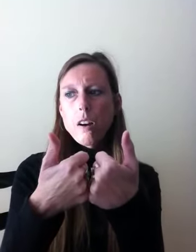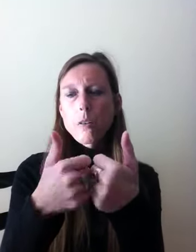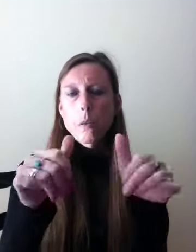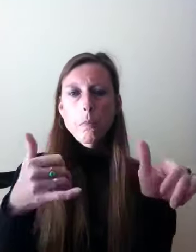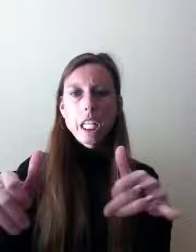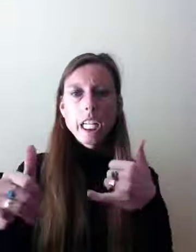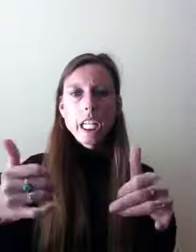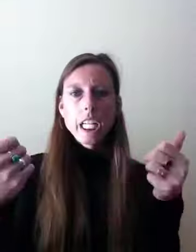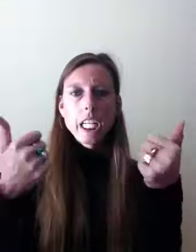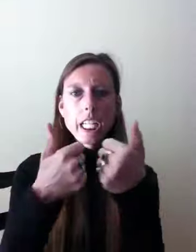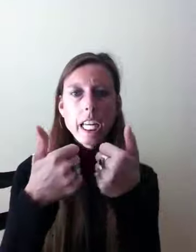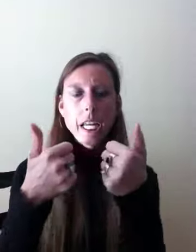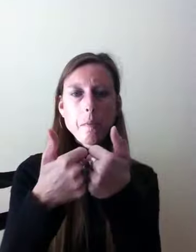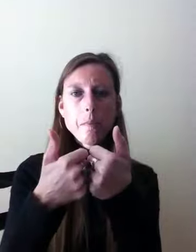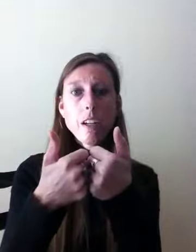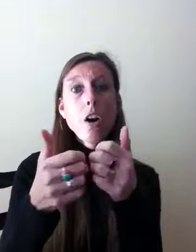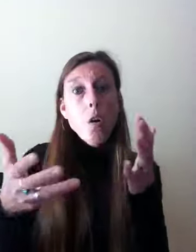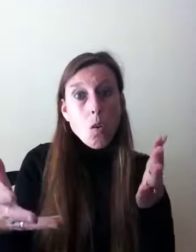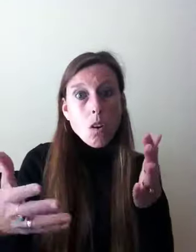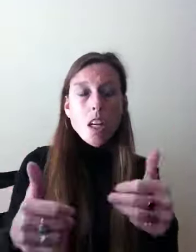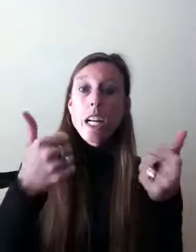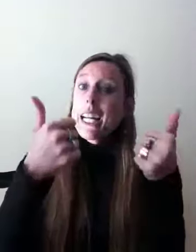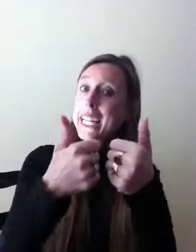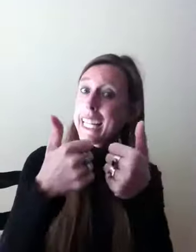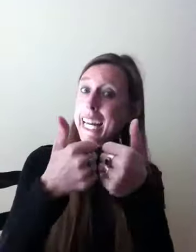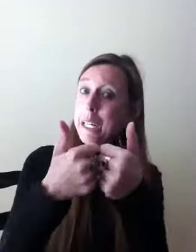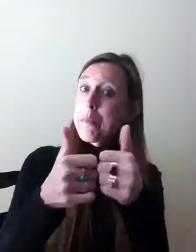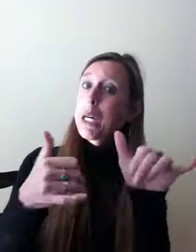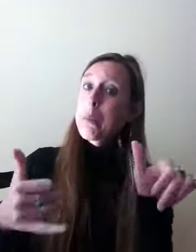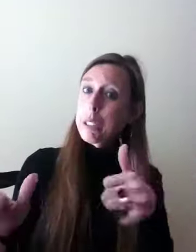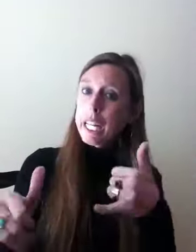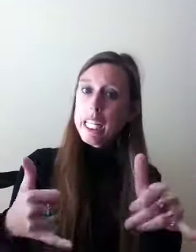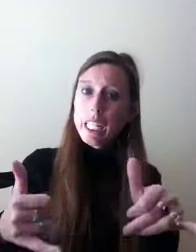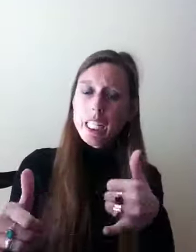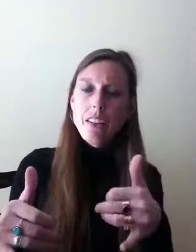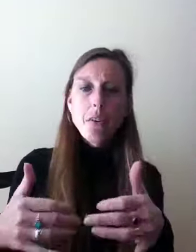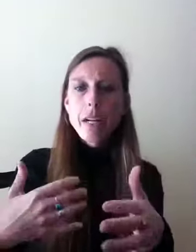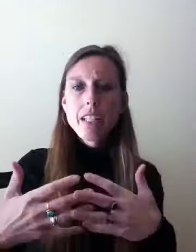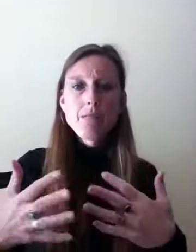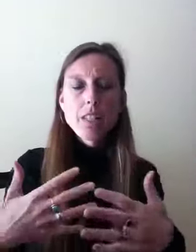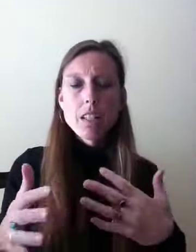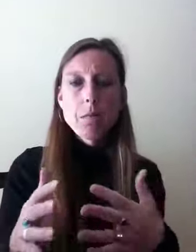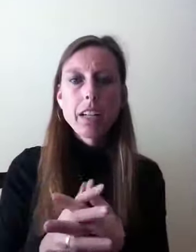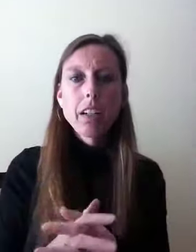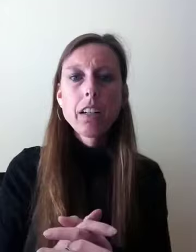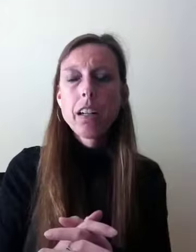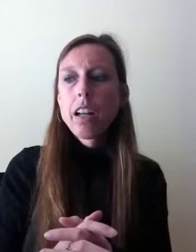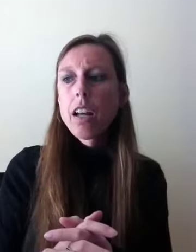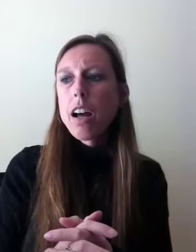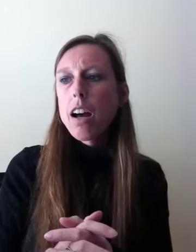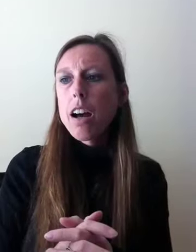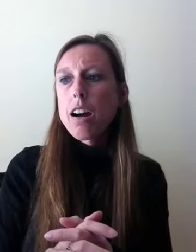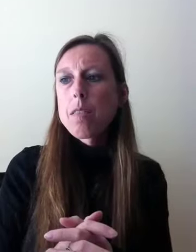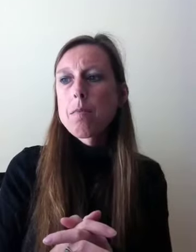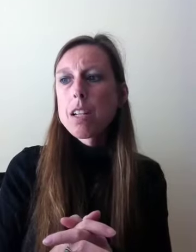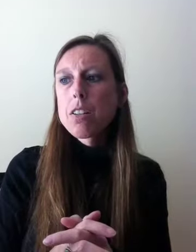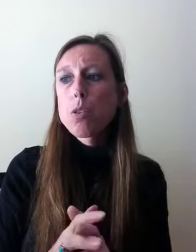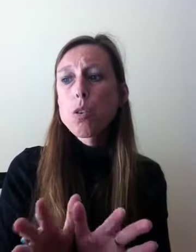So play, game, or game, play. Either way, doesn't matter. So those